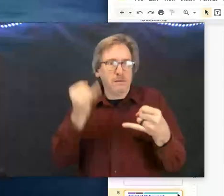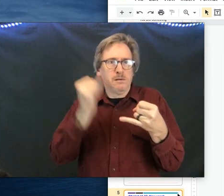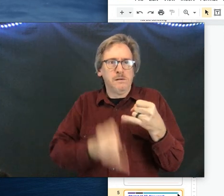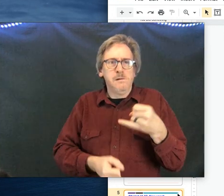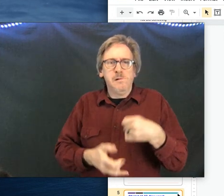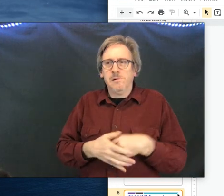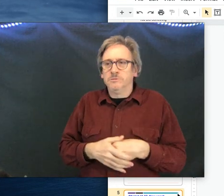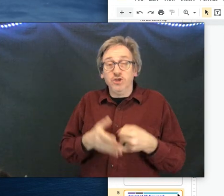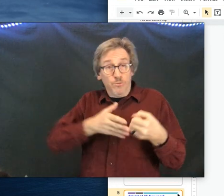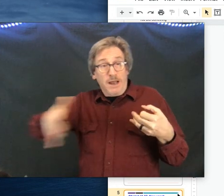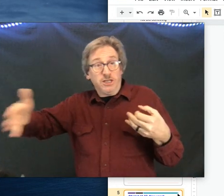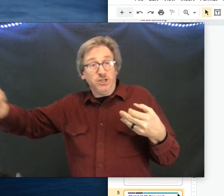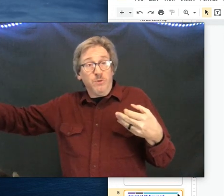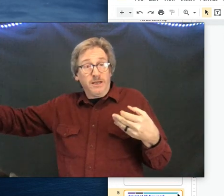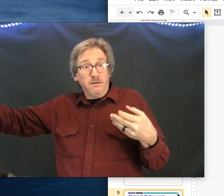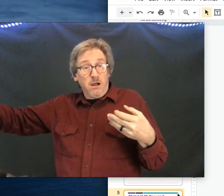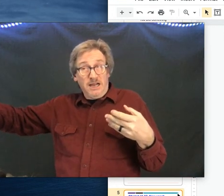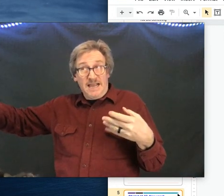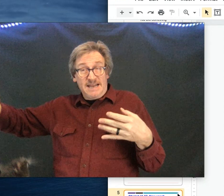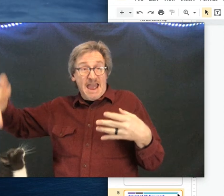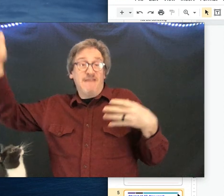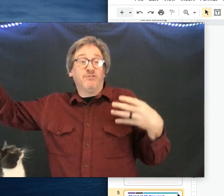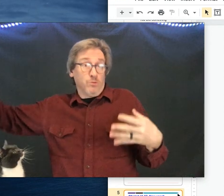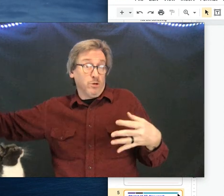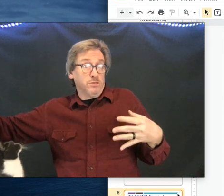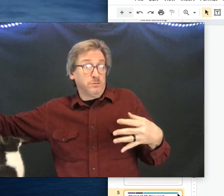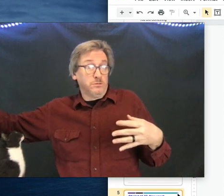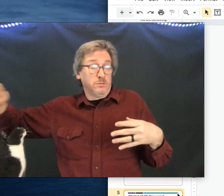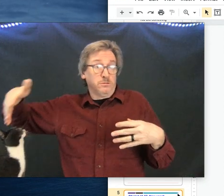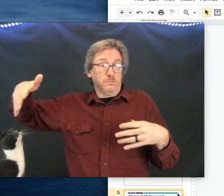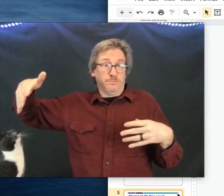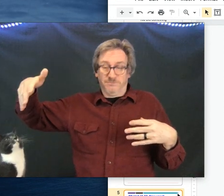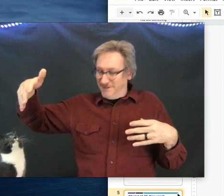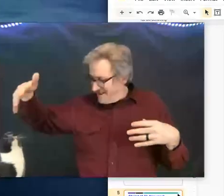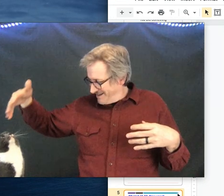right? You might do it again afterwards.